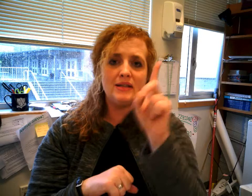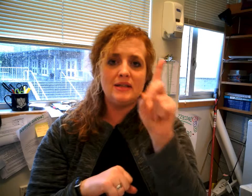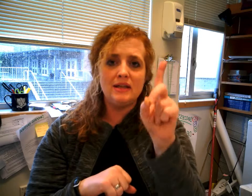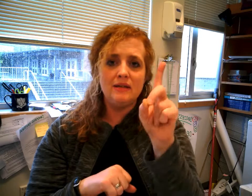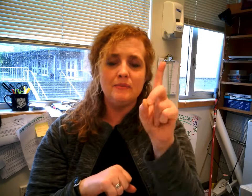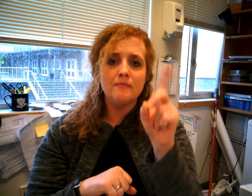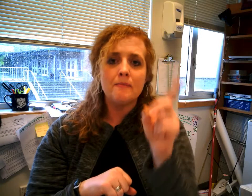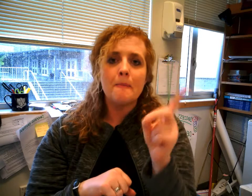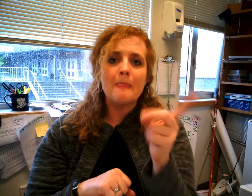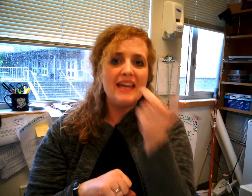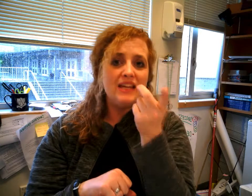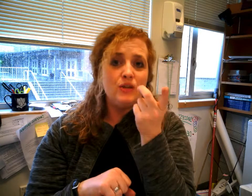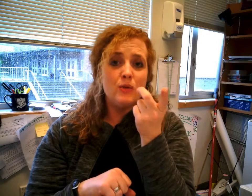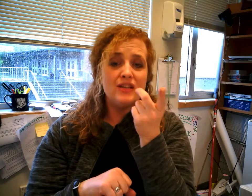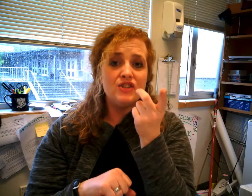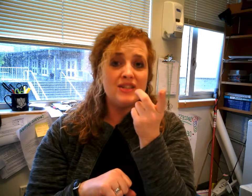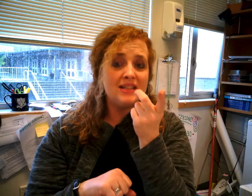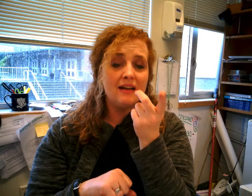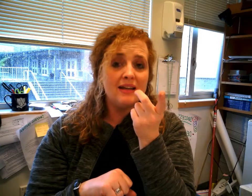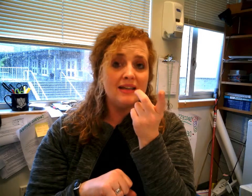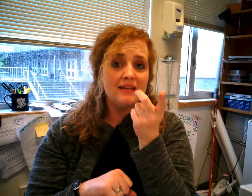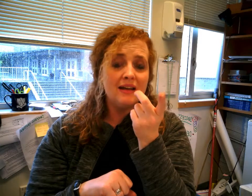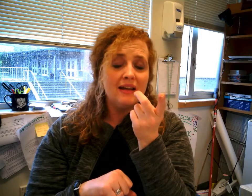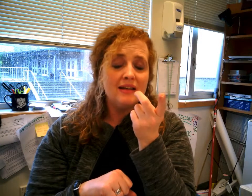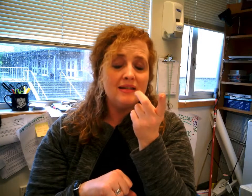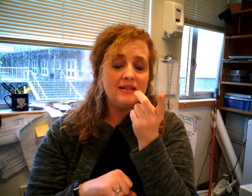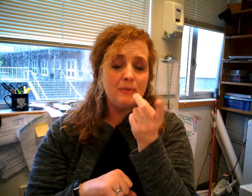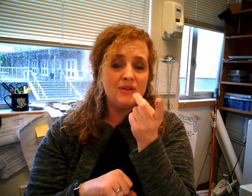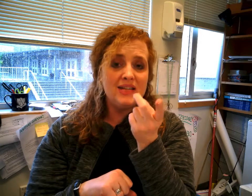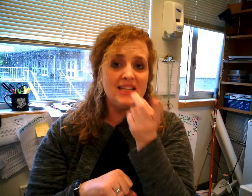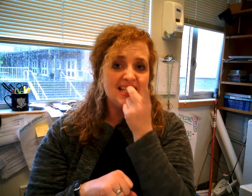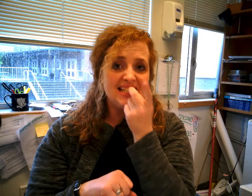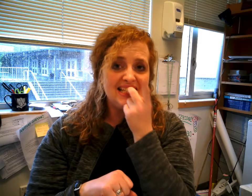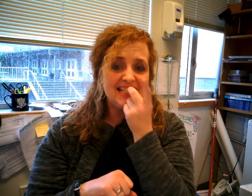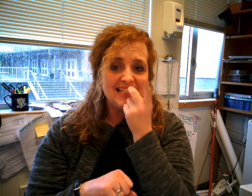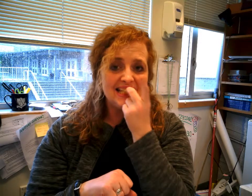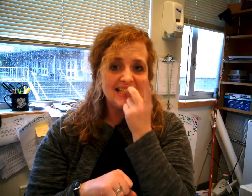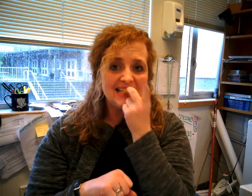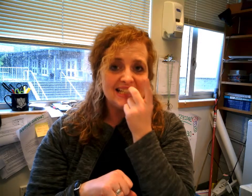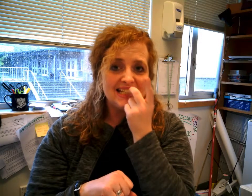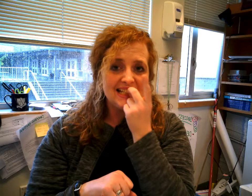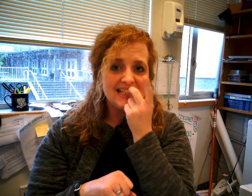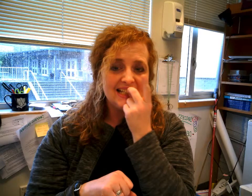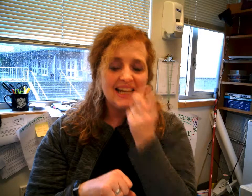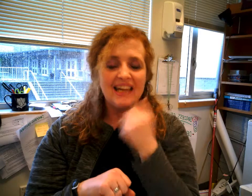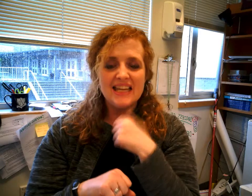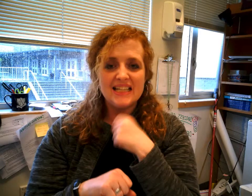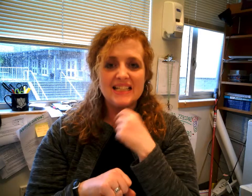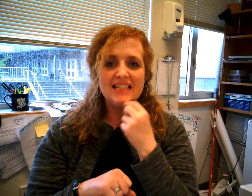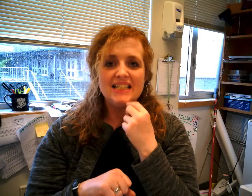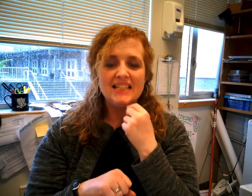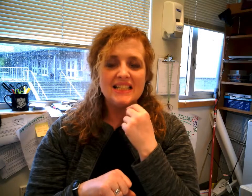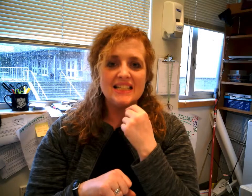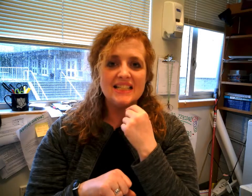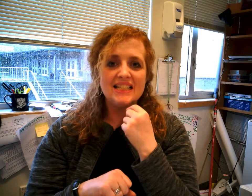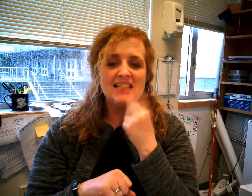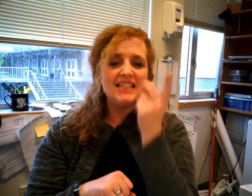D, and you want to just tap your teeth, dentist. I can't talk like this,